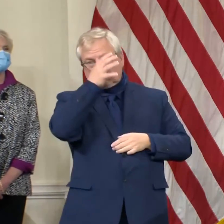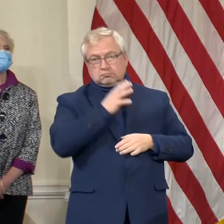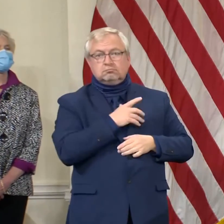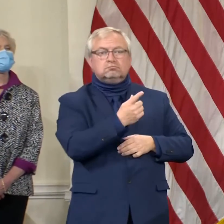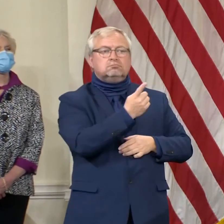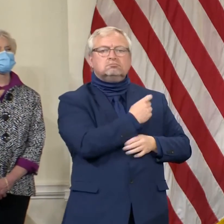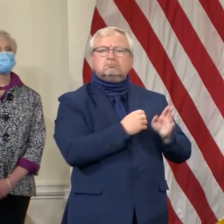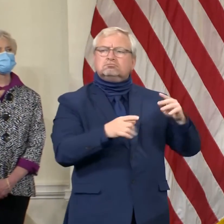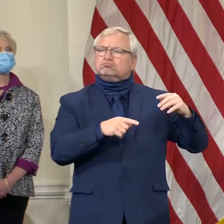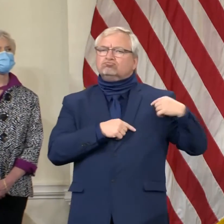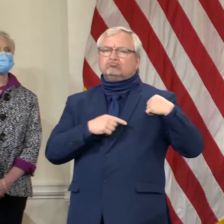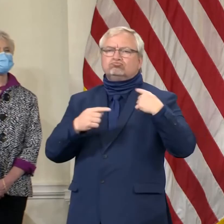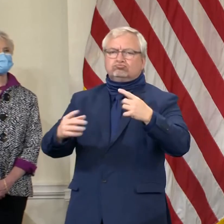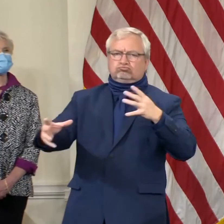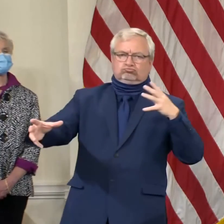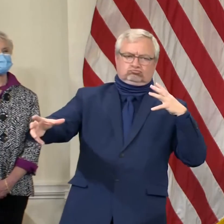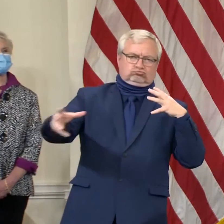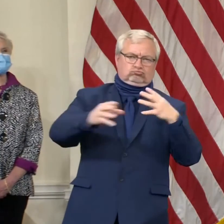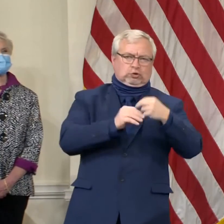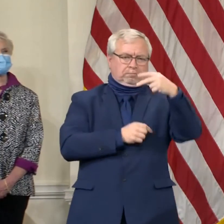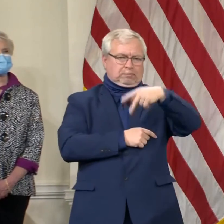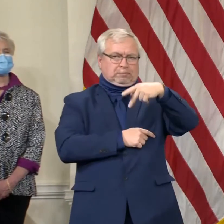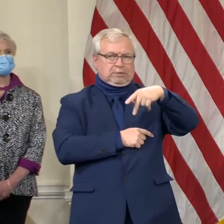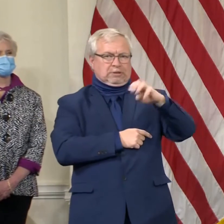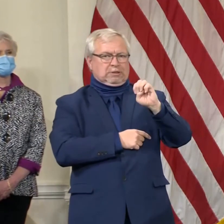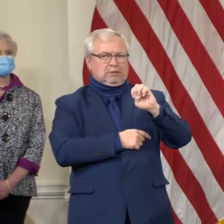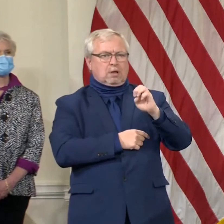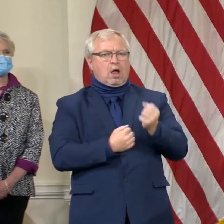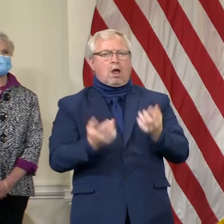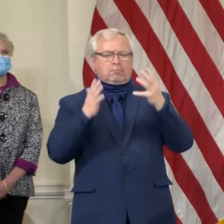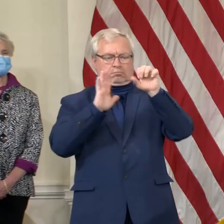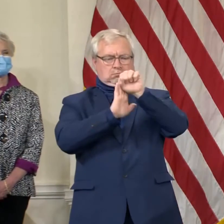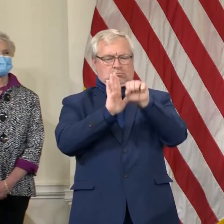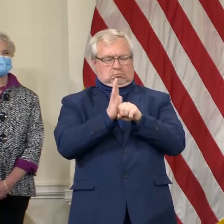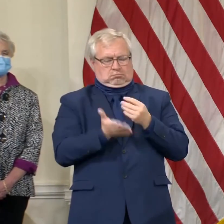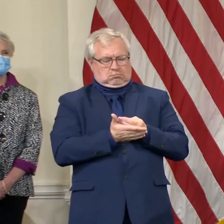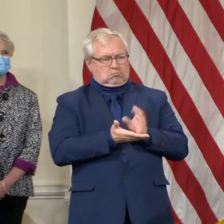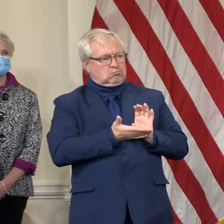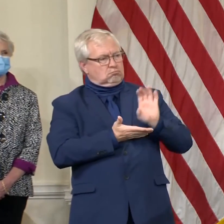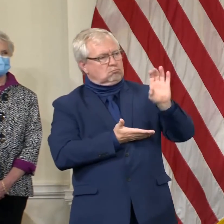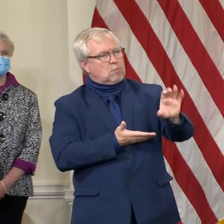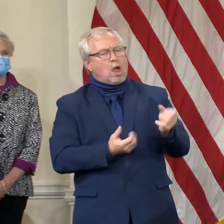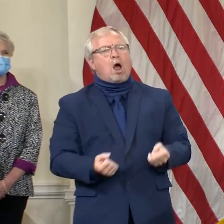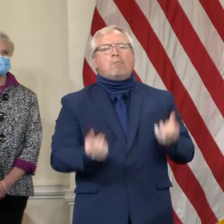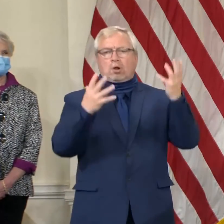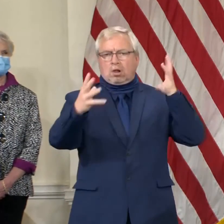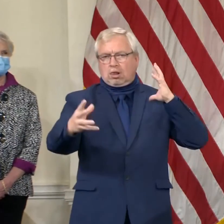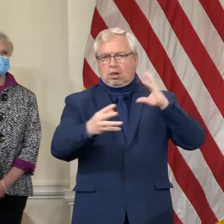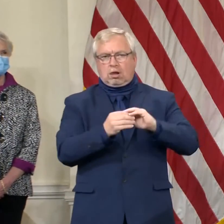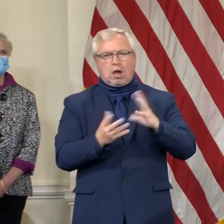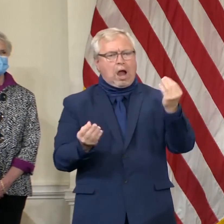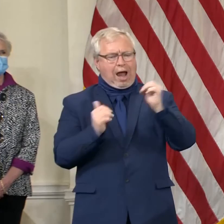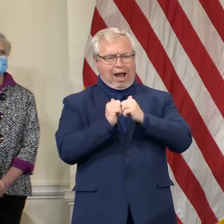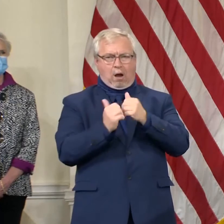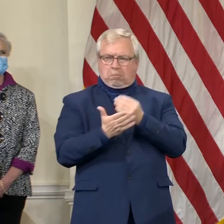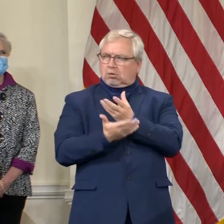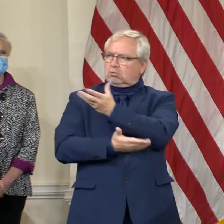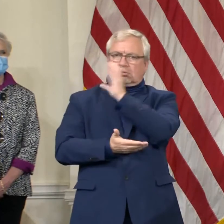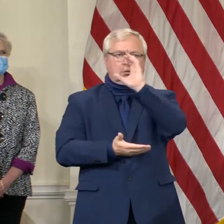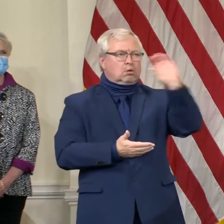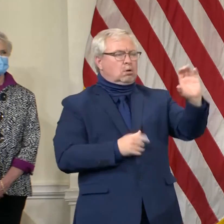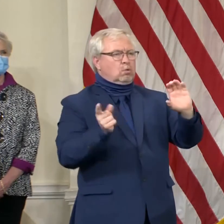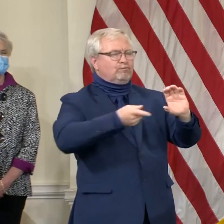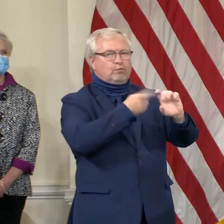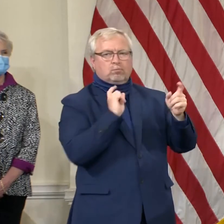during this emergency? I understand it's a large amount, and can you explain how having to do that, to respond to an emergency, makes the